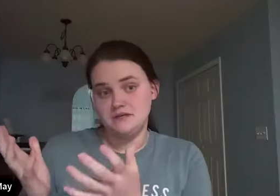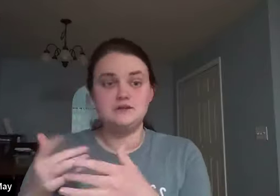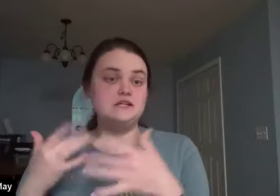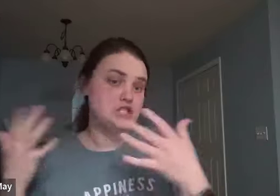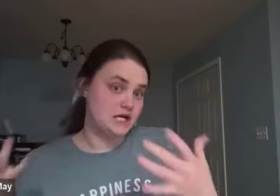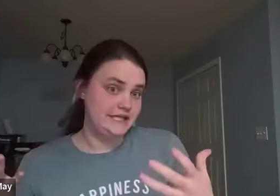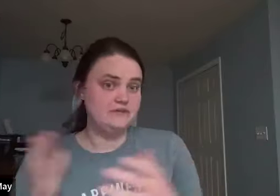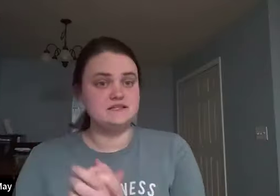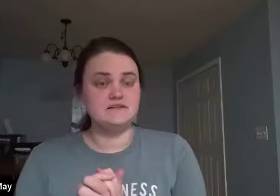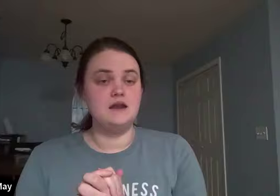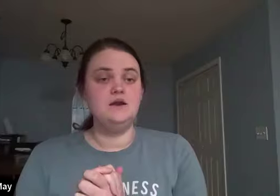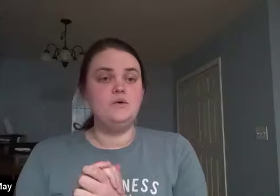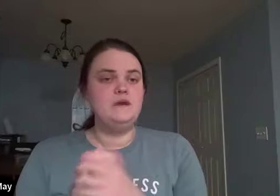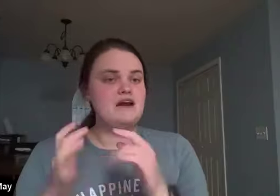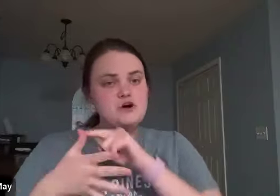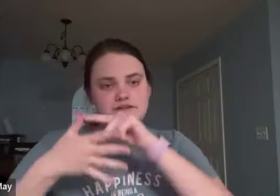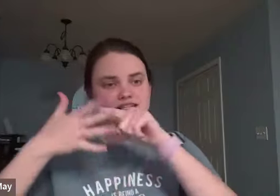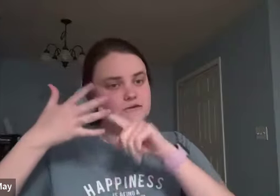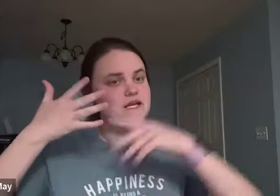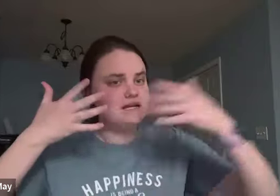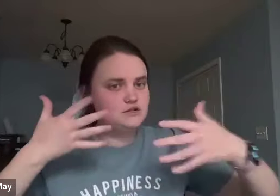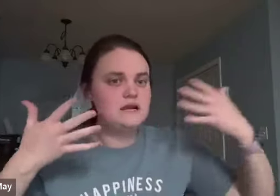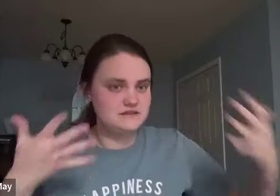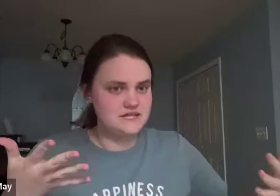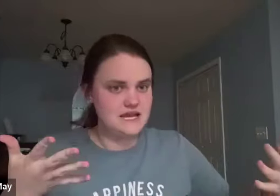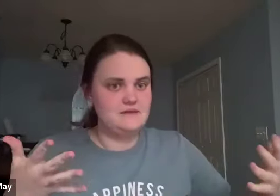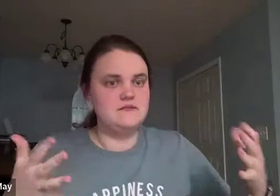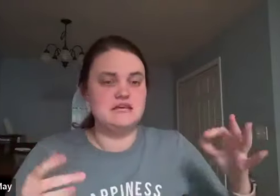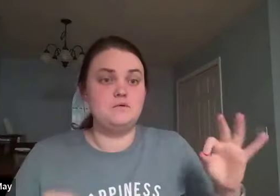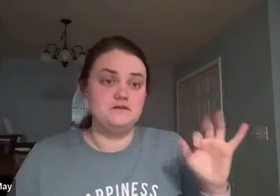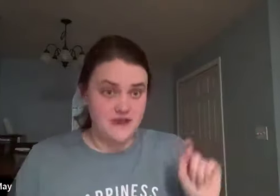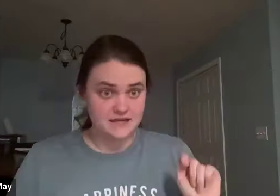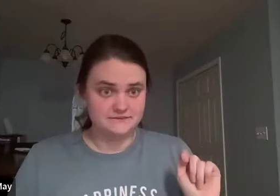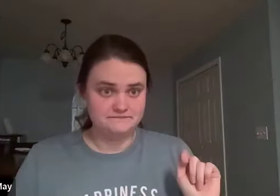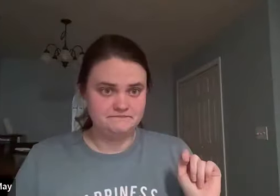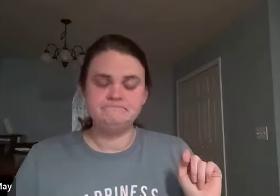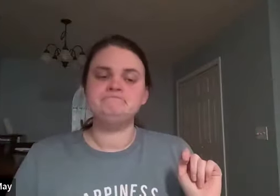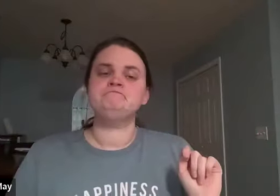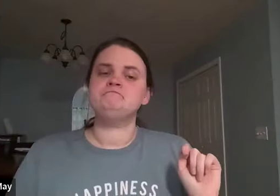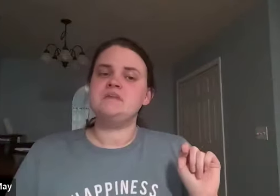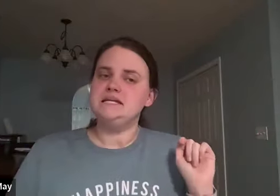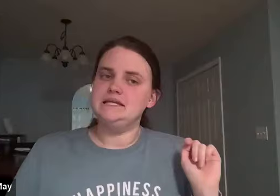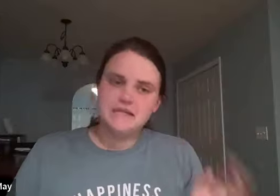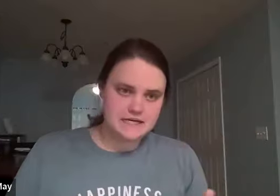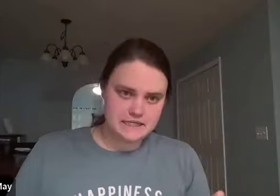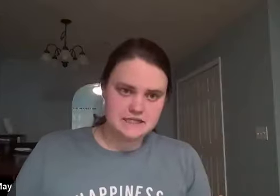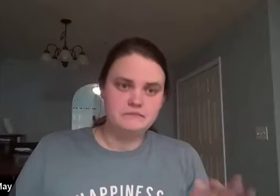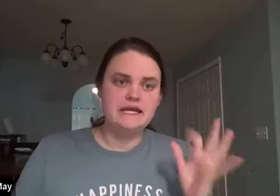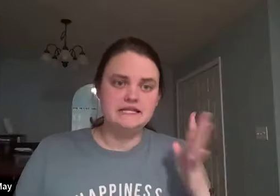or a little chunky, things like that, we have all these different nicer ways of saying than saying the word fat. Not an ASL. It's